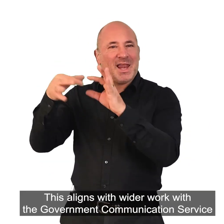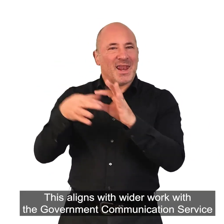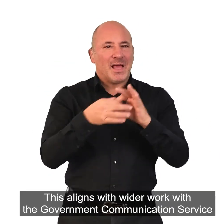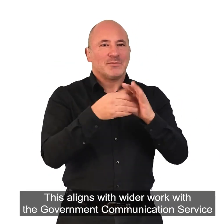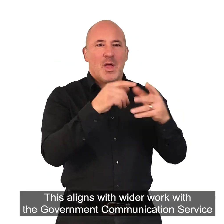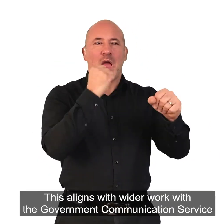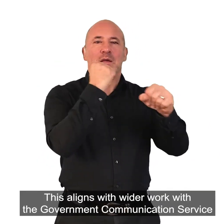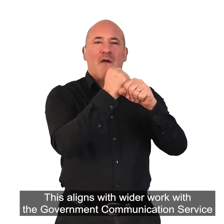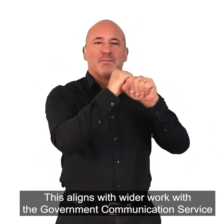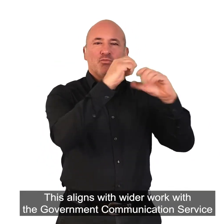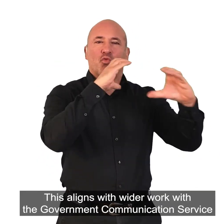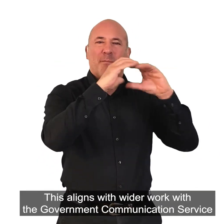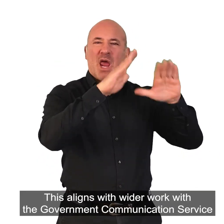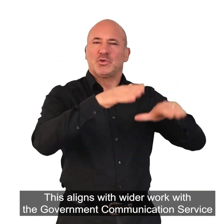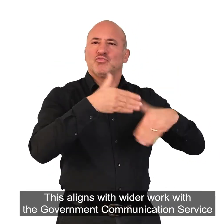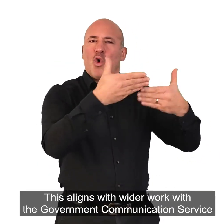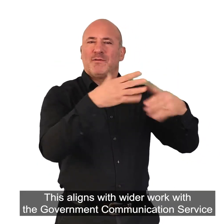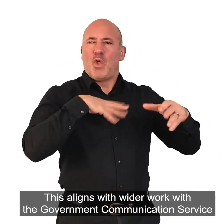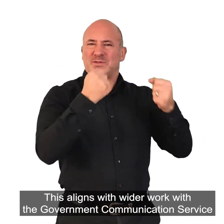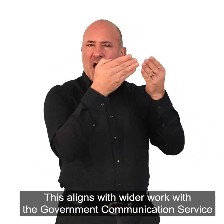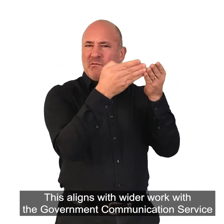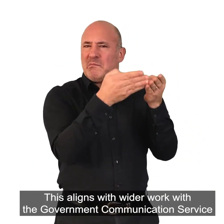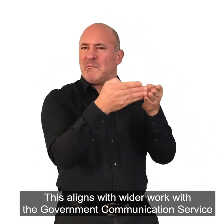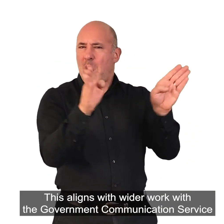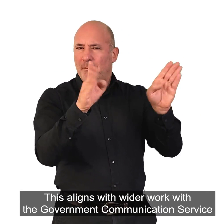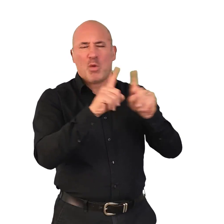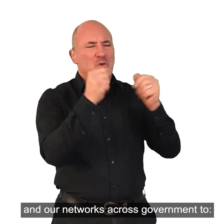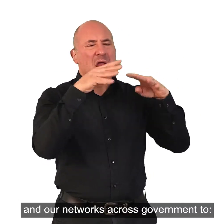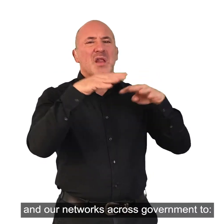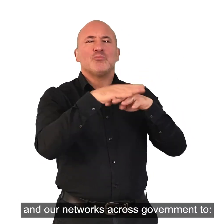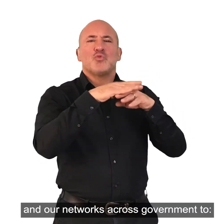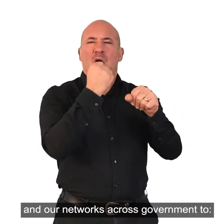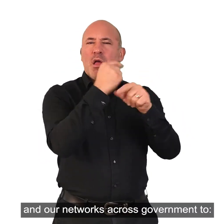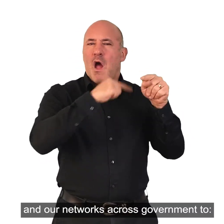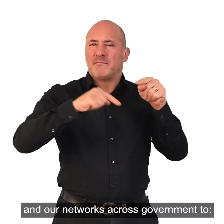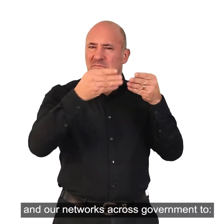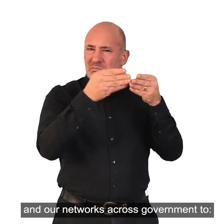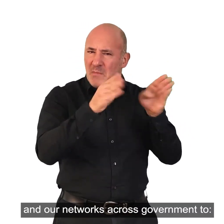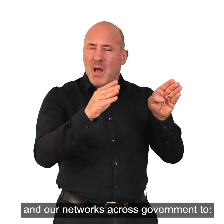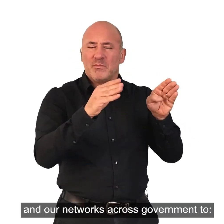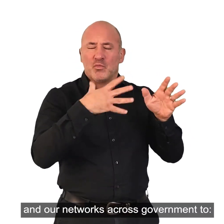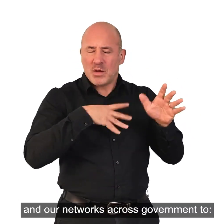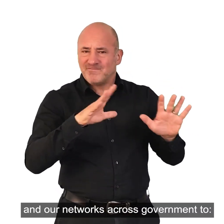This aligns with wider work with the Government Communication Service and our networks across government